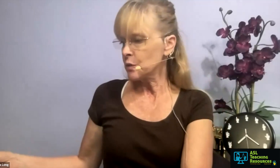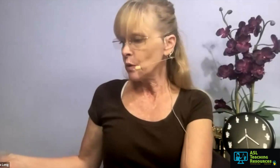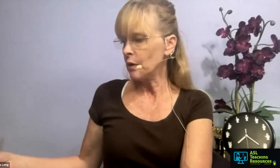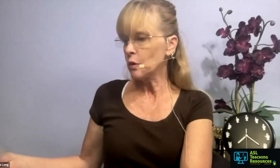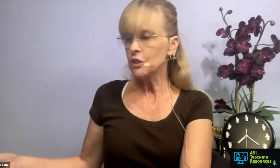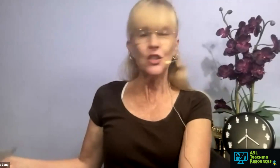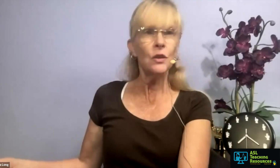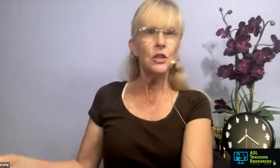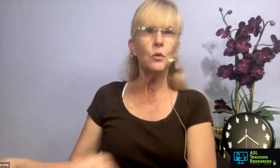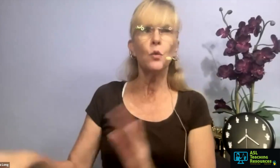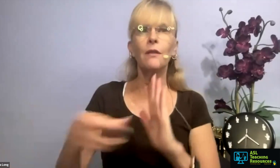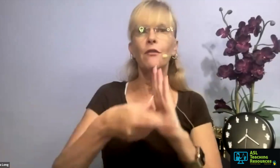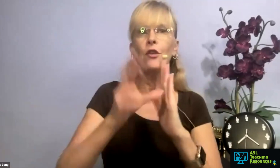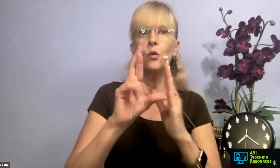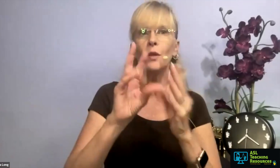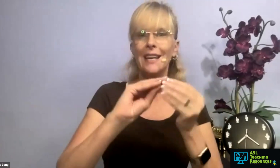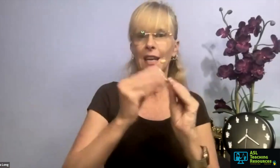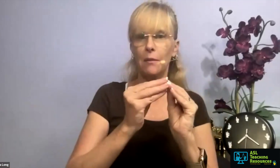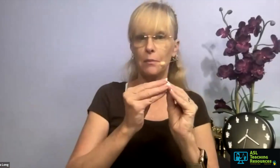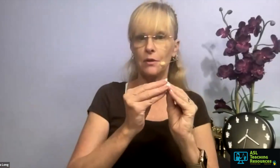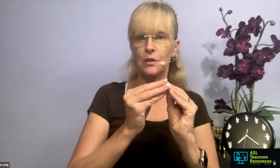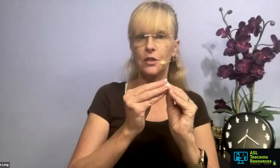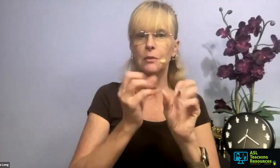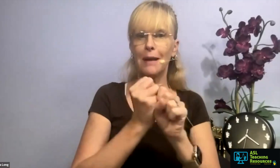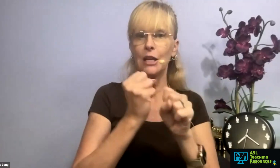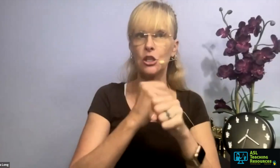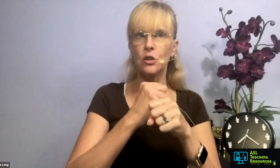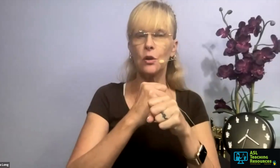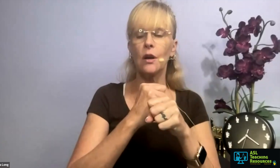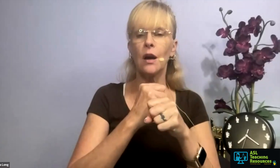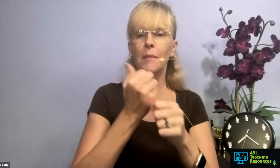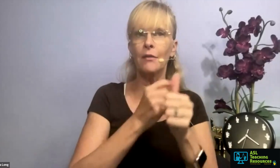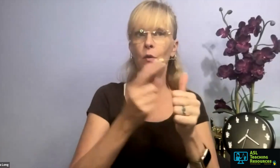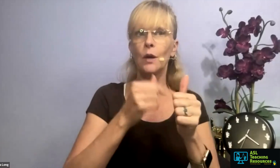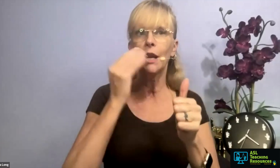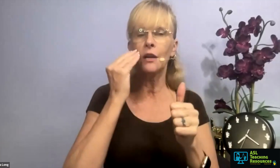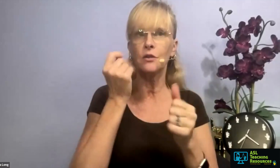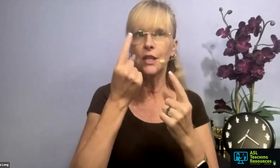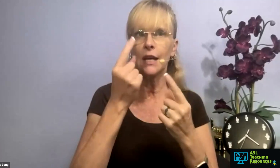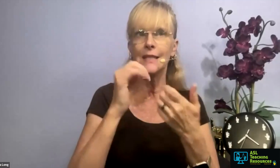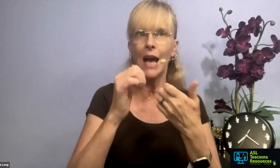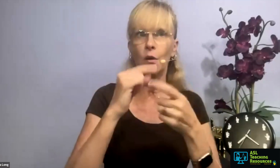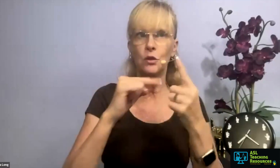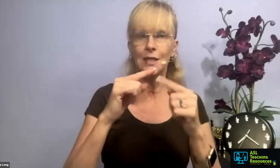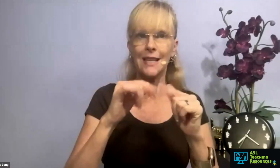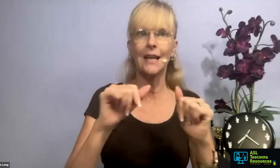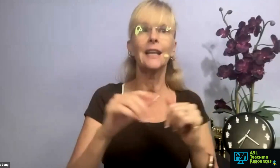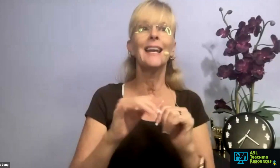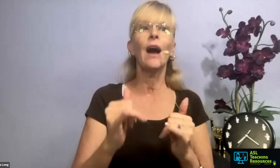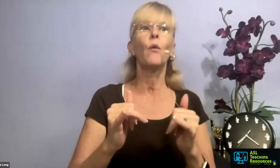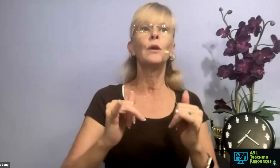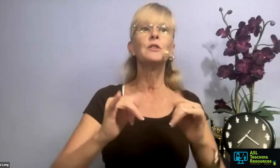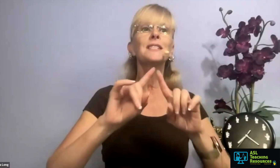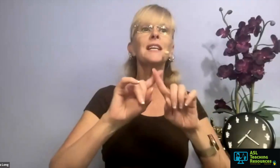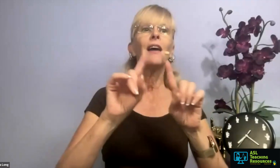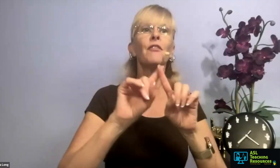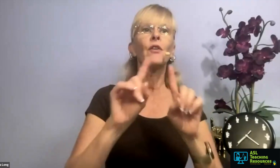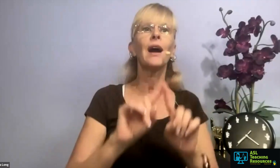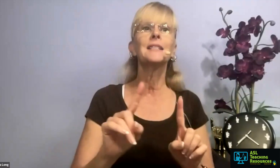one, we're just going to review the numbers to make sure everyone understands how to sign it. Now, we do see a